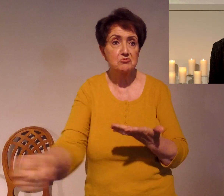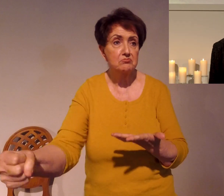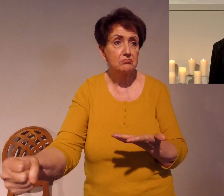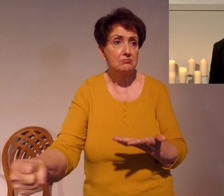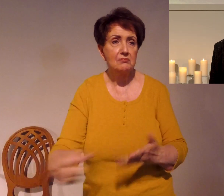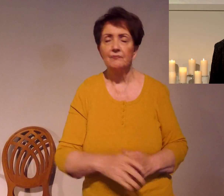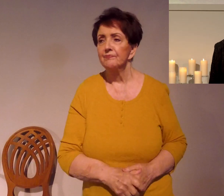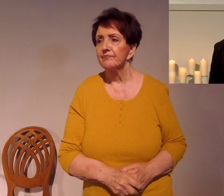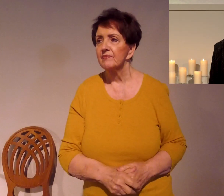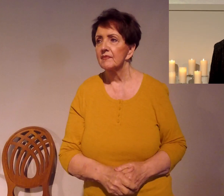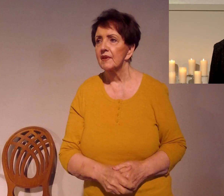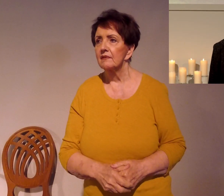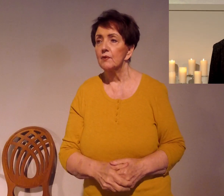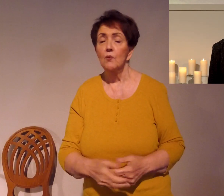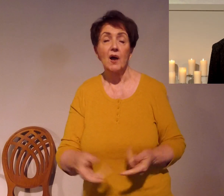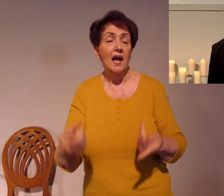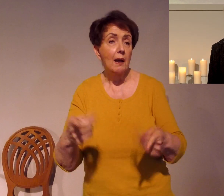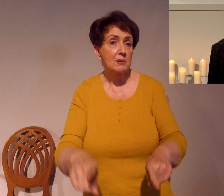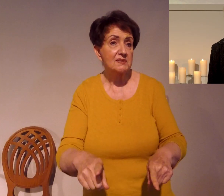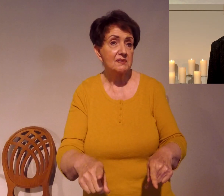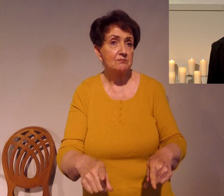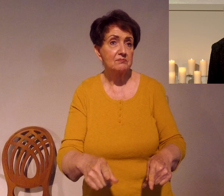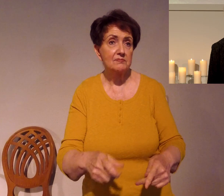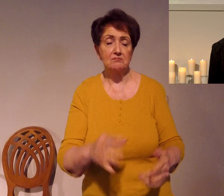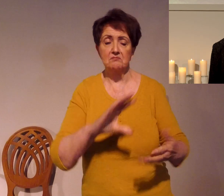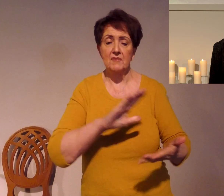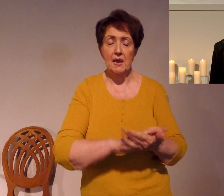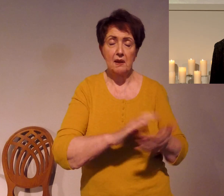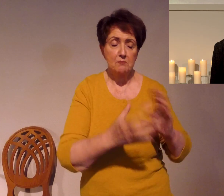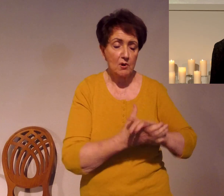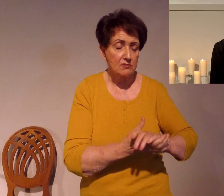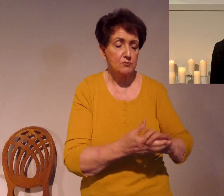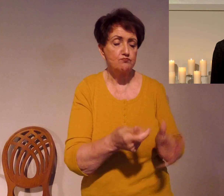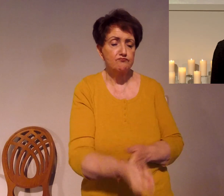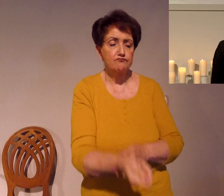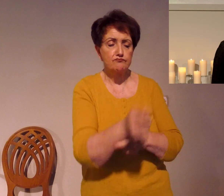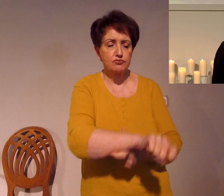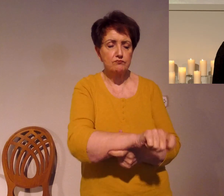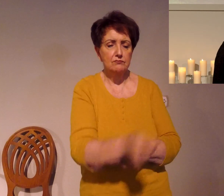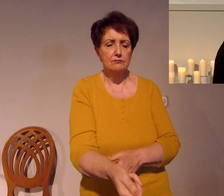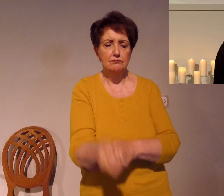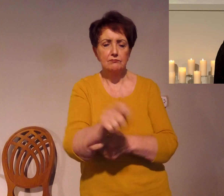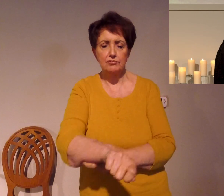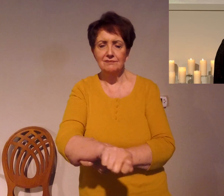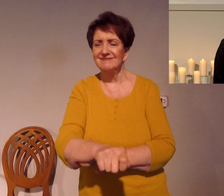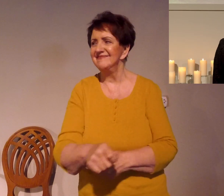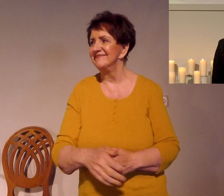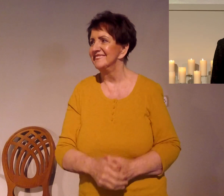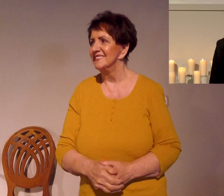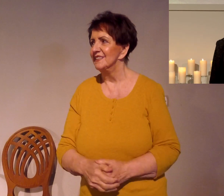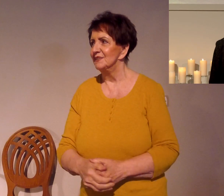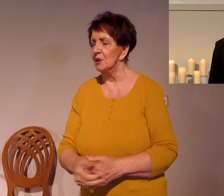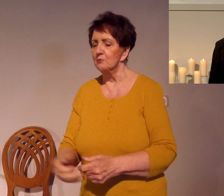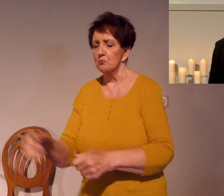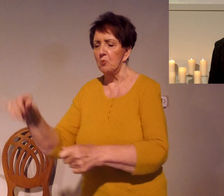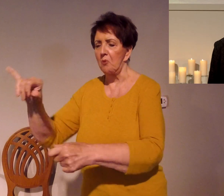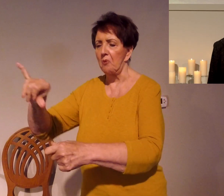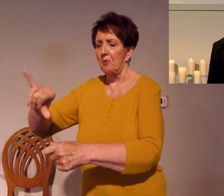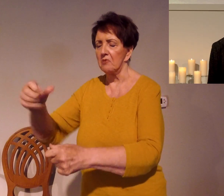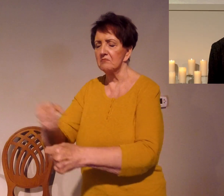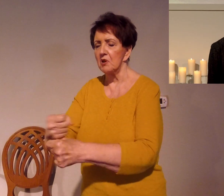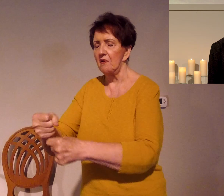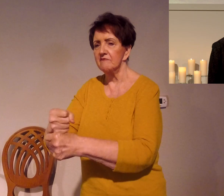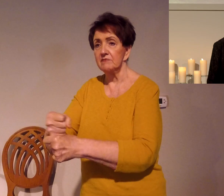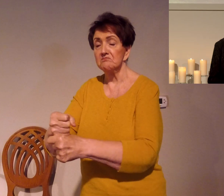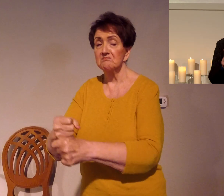Next thing you know, he's flipping burgers. And then he's a barista at Starbucks. And life's not so